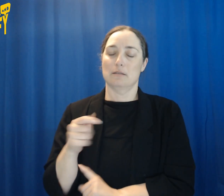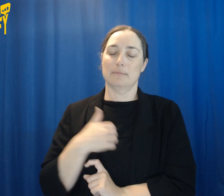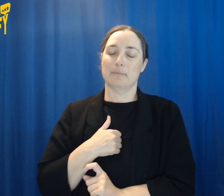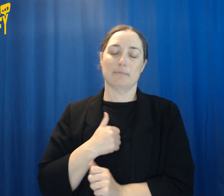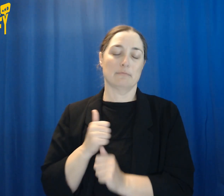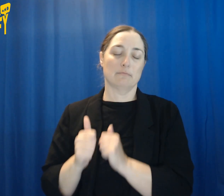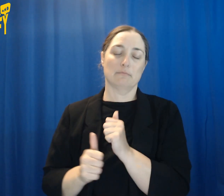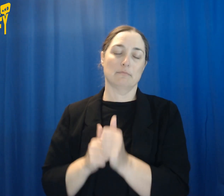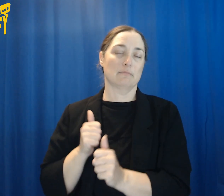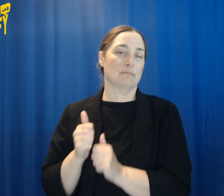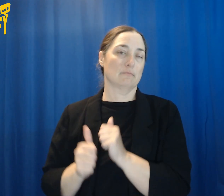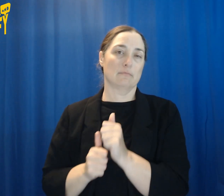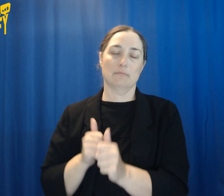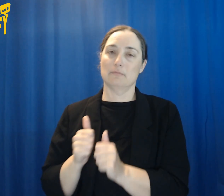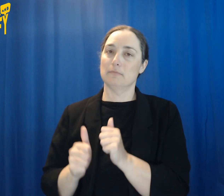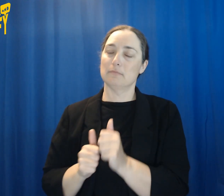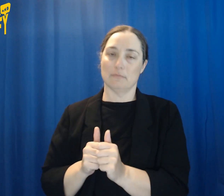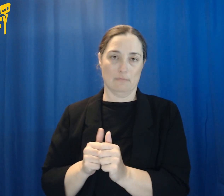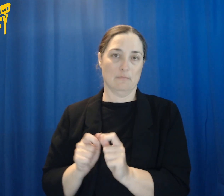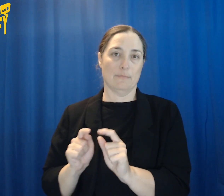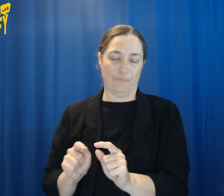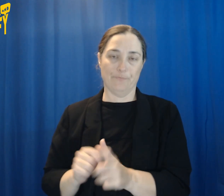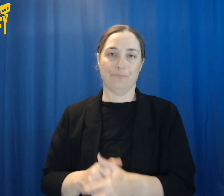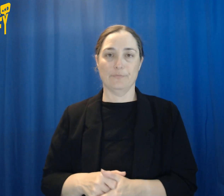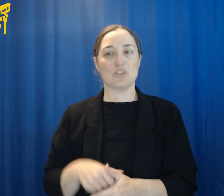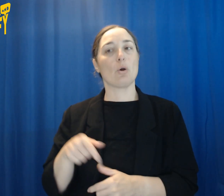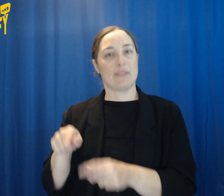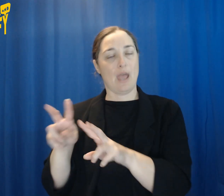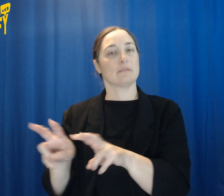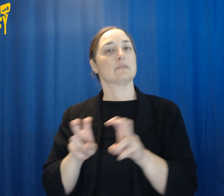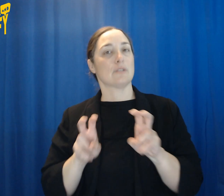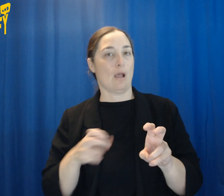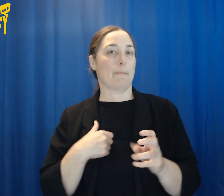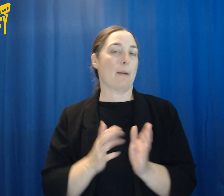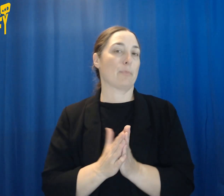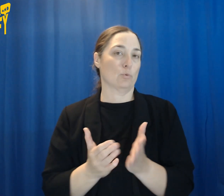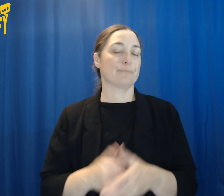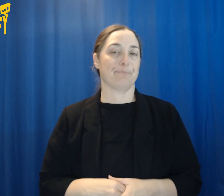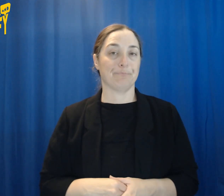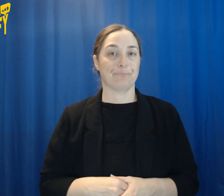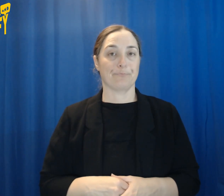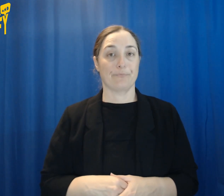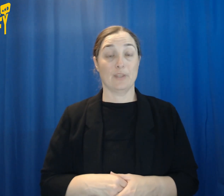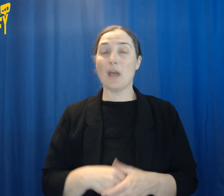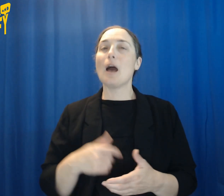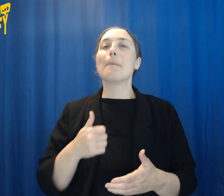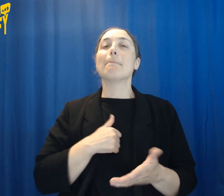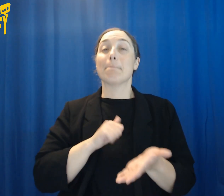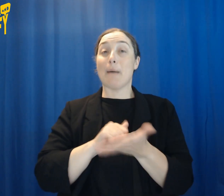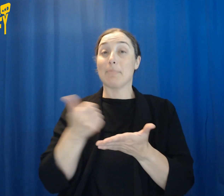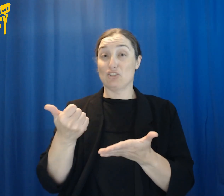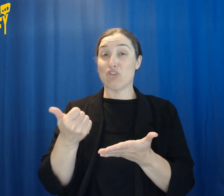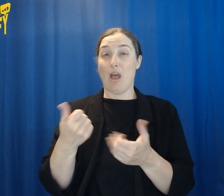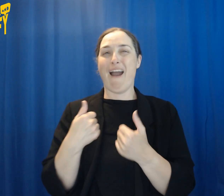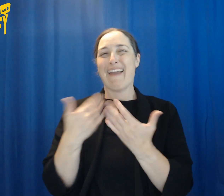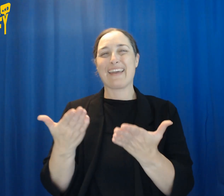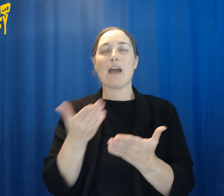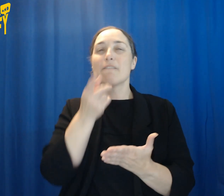songs, and that is where the title came from. And so I sent my publisher, Robert, a list of possible titles